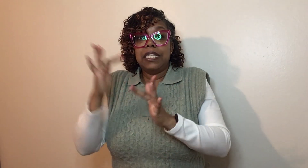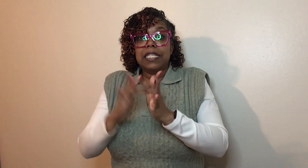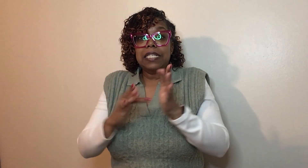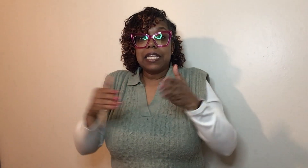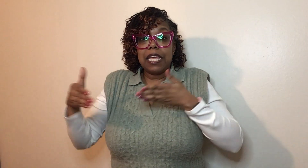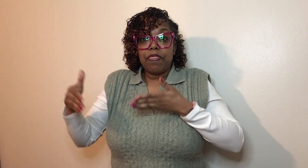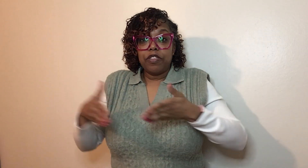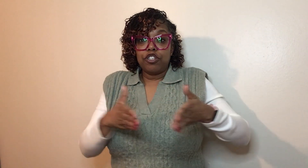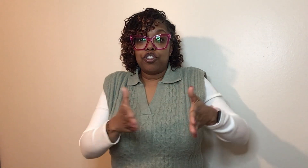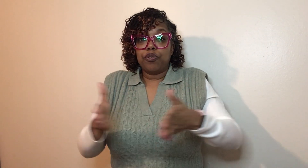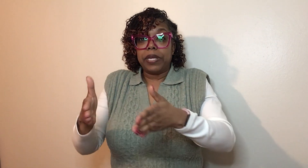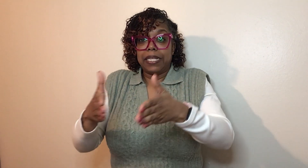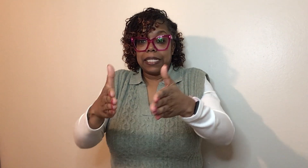Jesus in the streets.